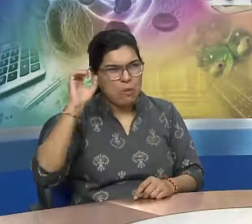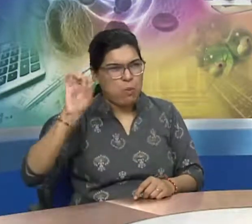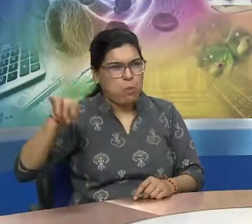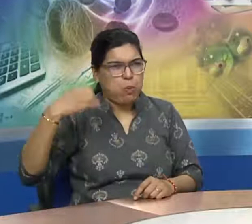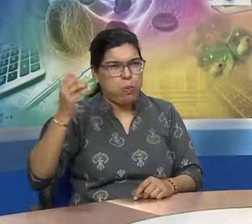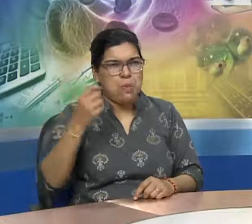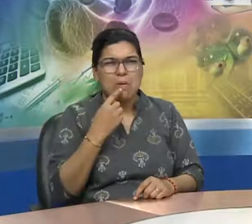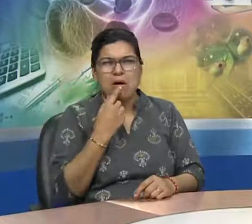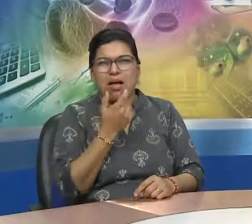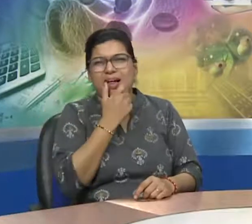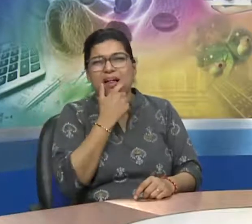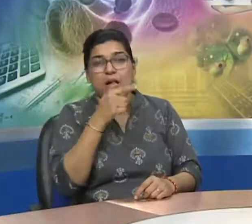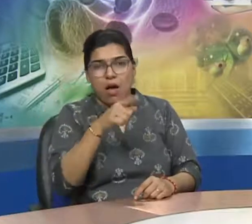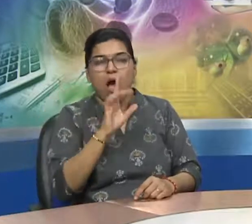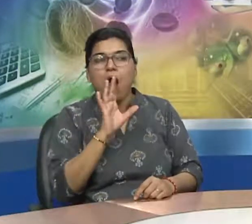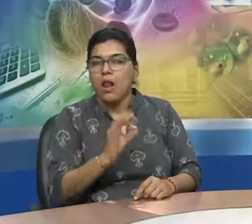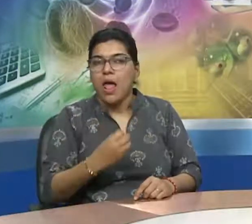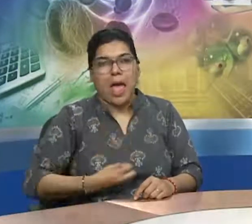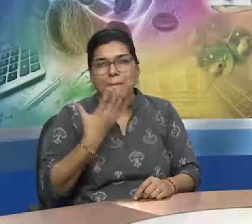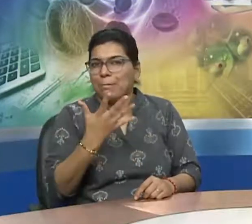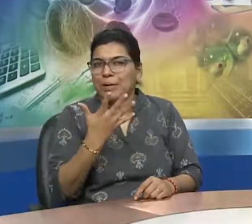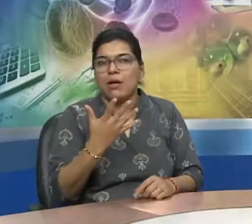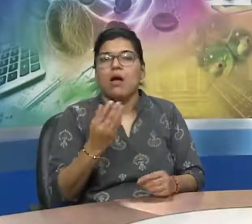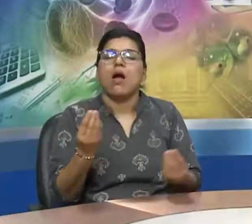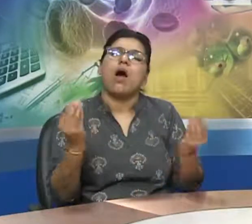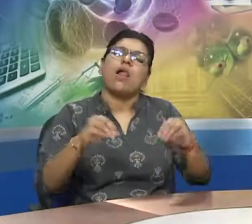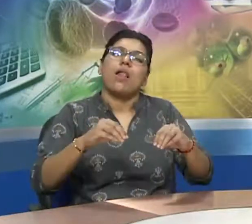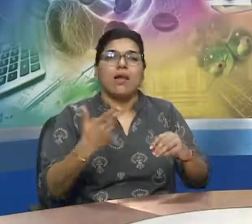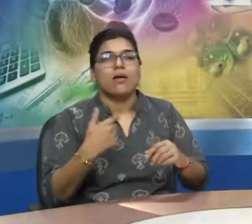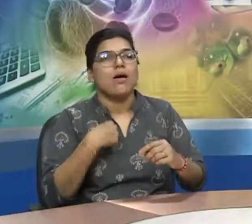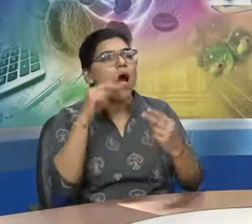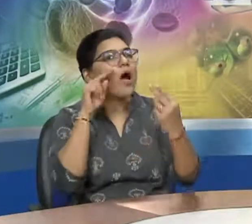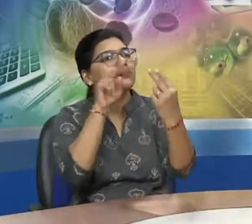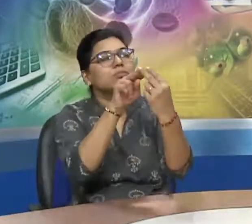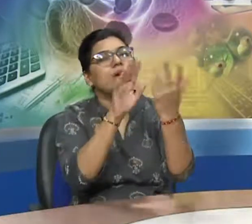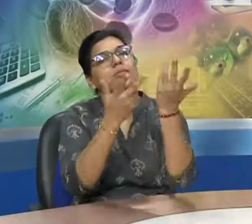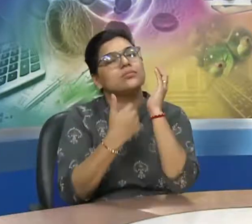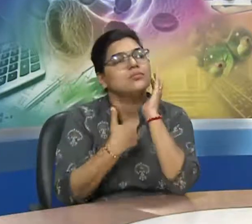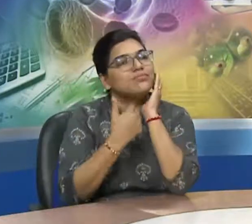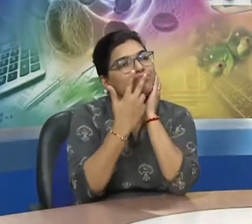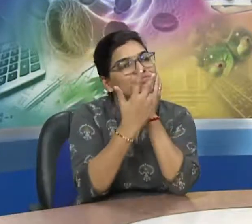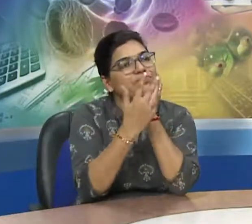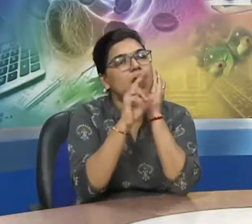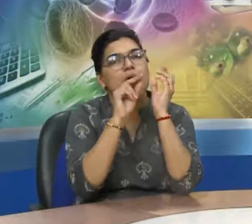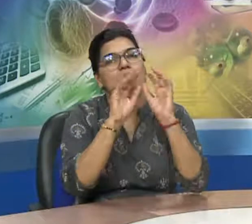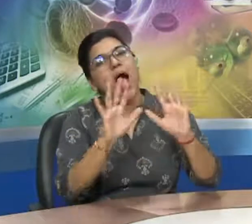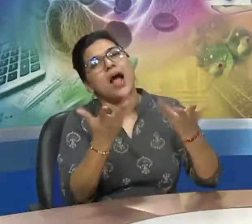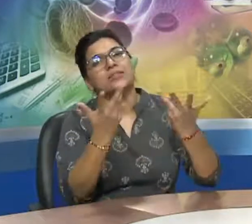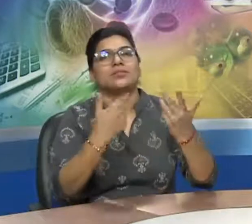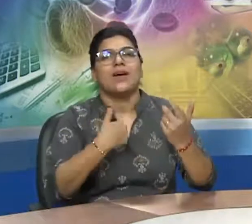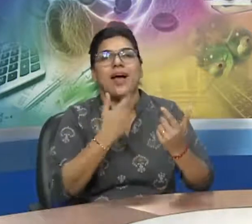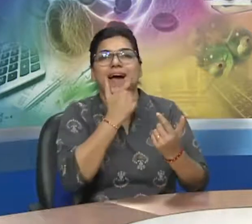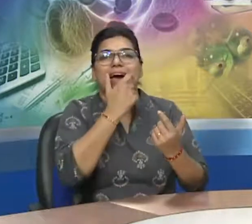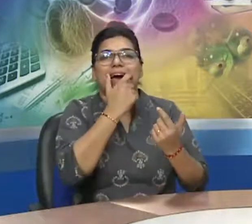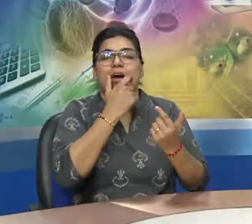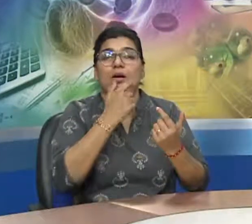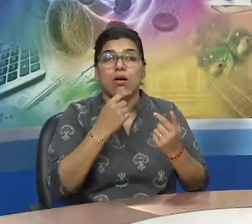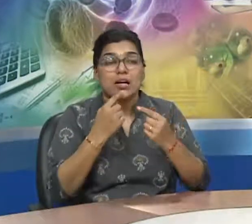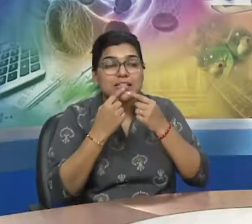because he laughs with his lips and teeth and not with his